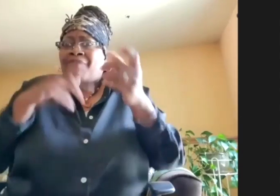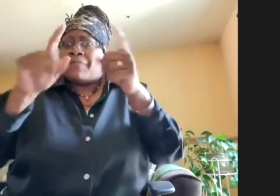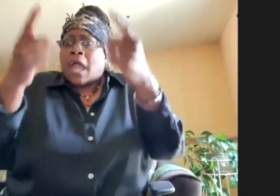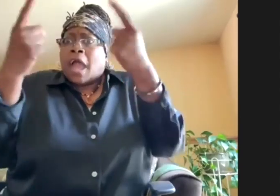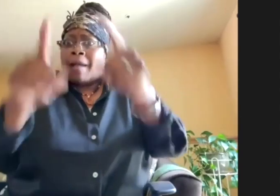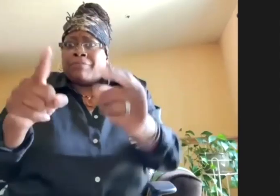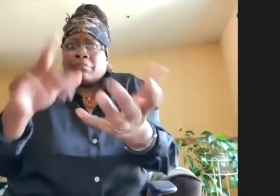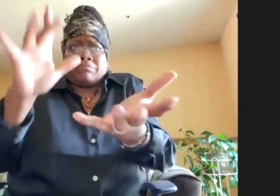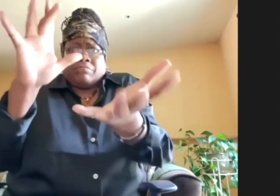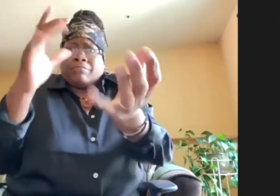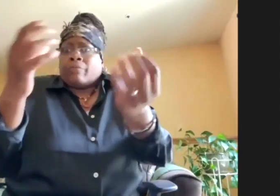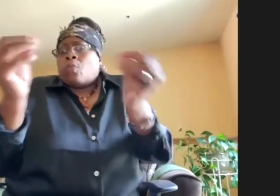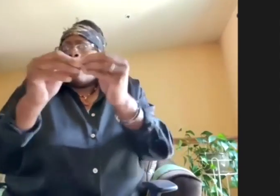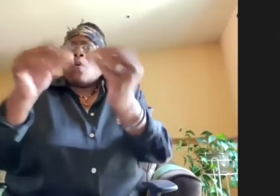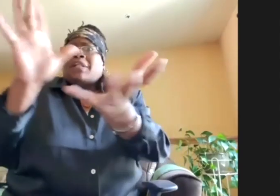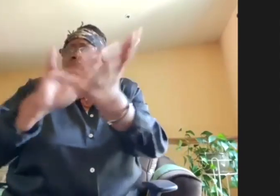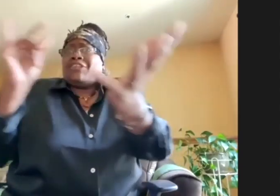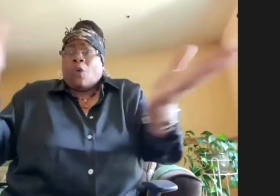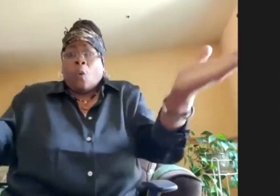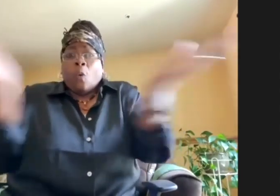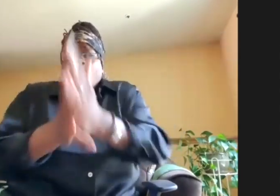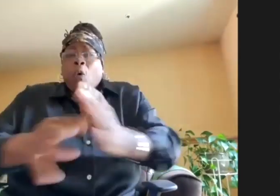as Menelek just said,